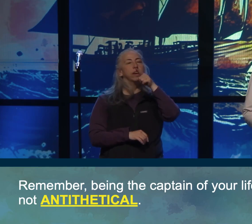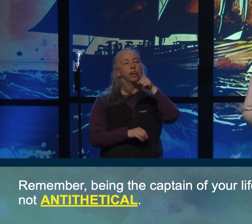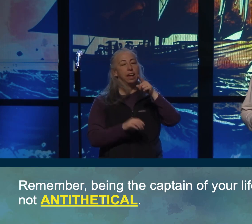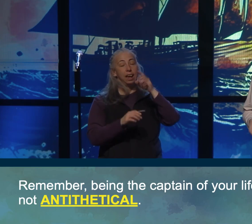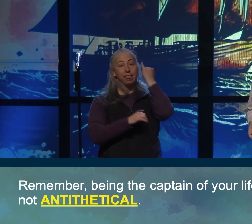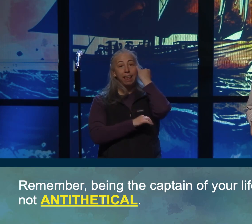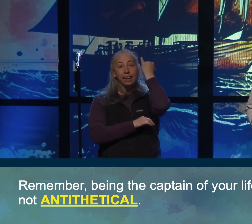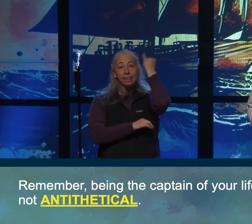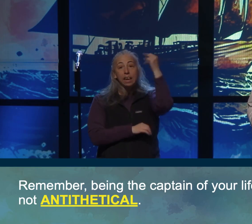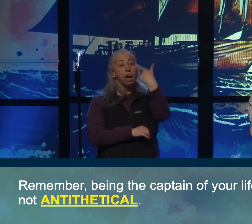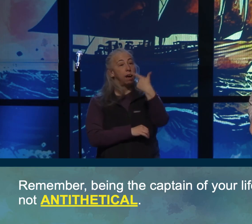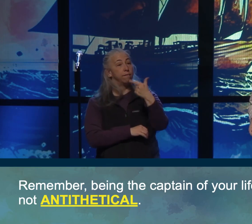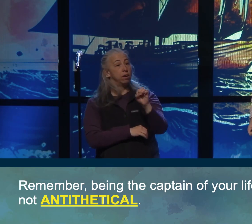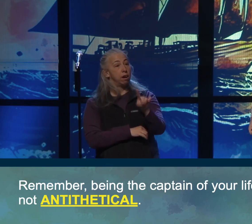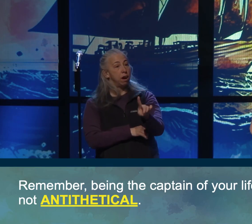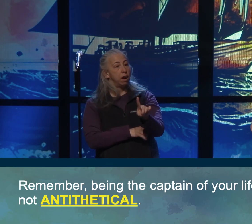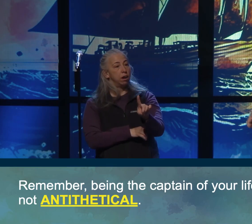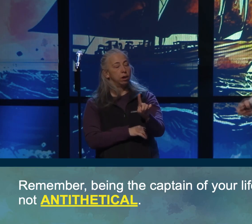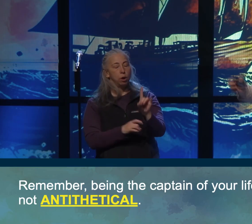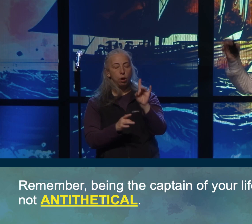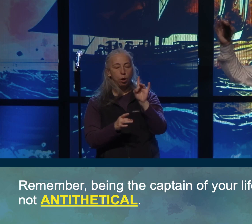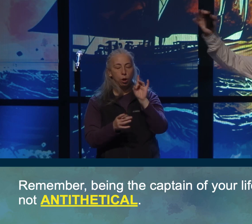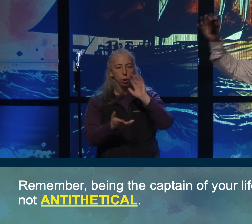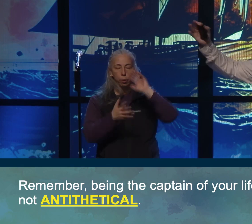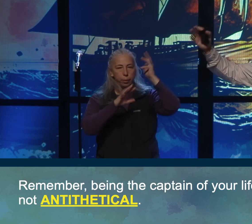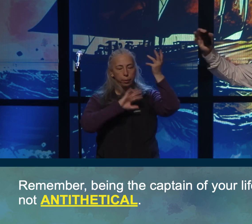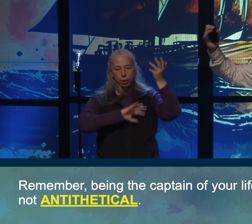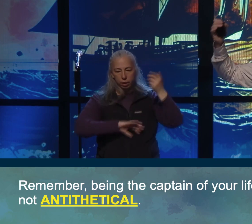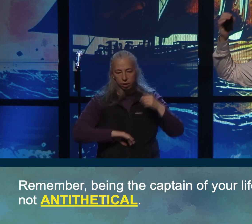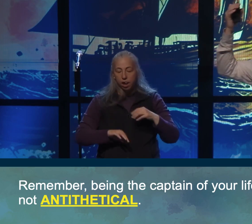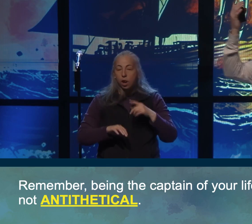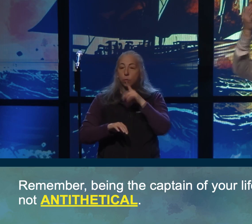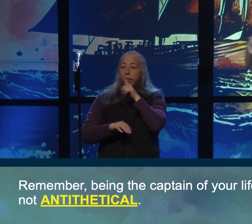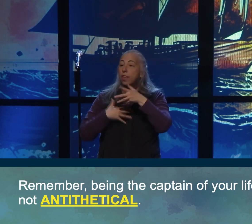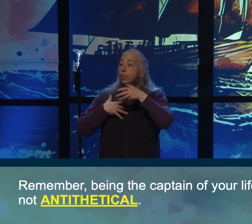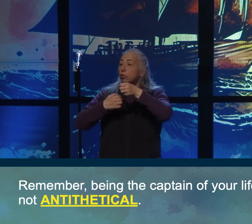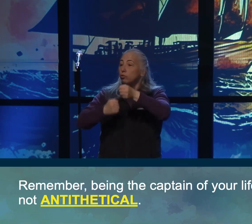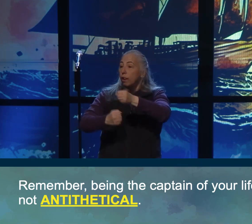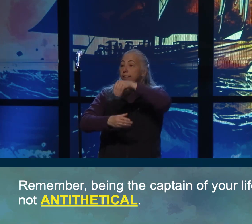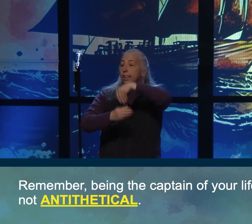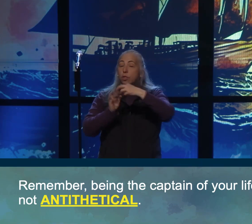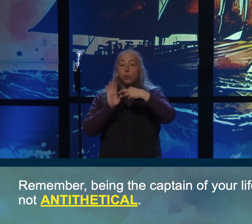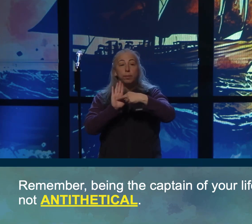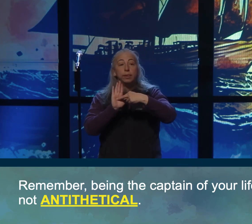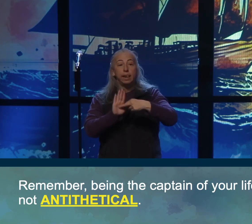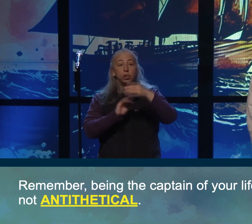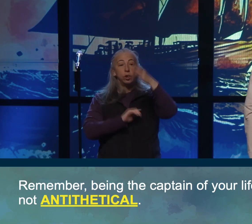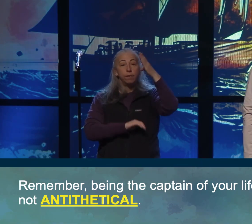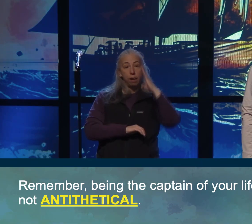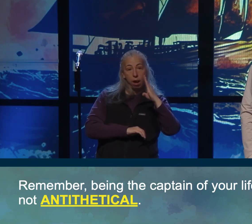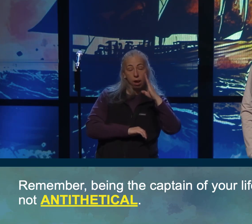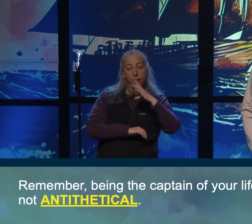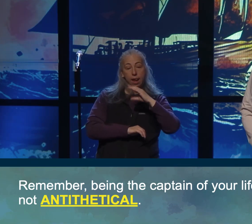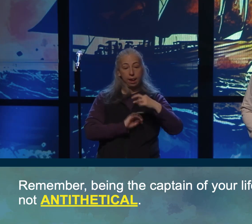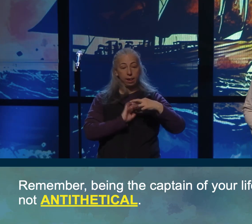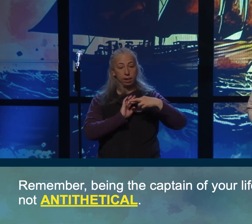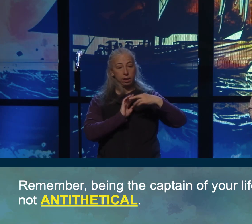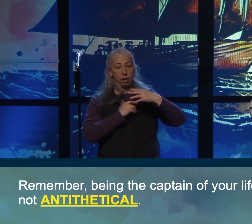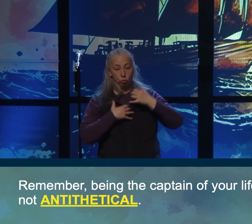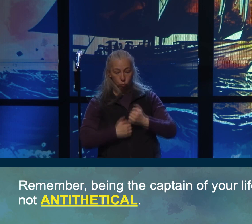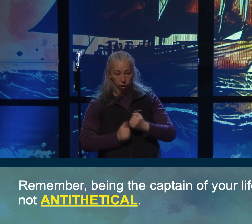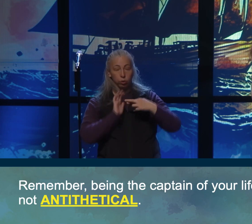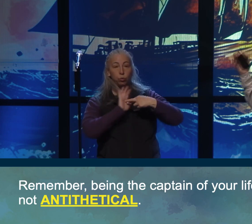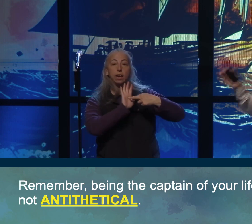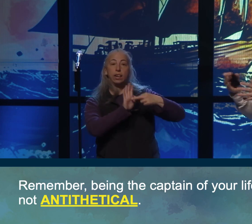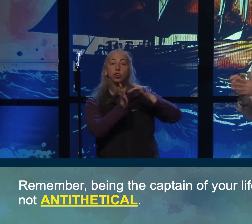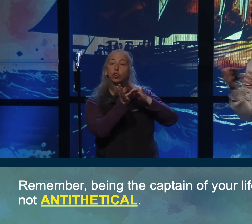we can figure it out. But there is a trust in the representation of God in the person of Jesus, right?